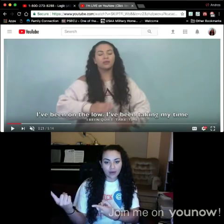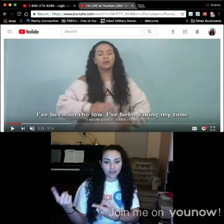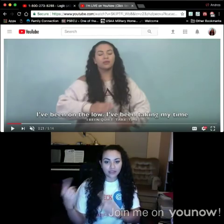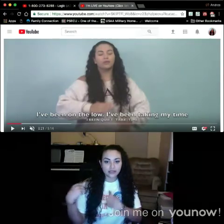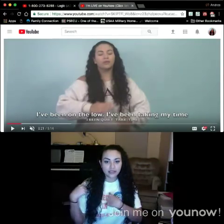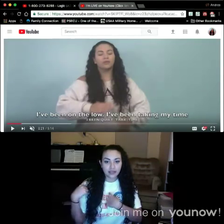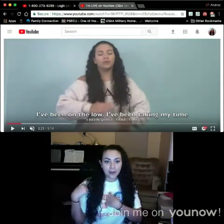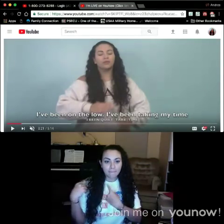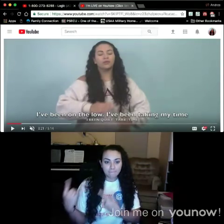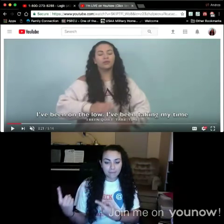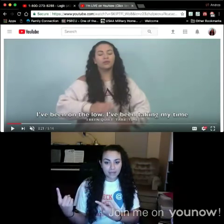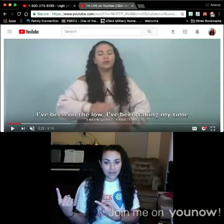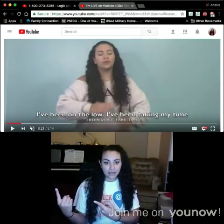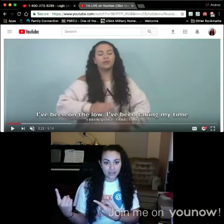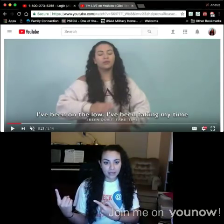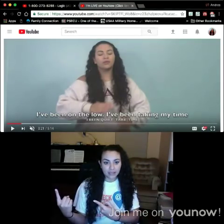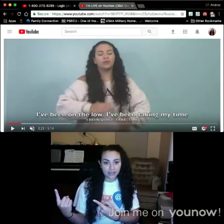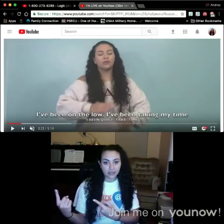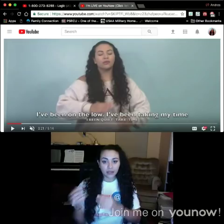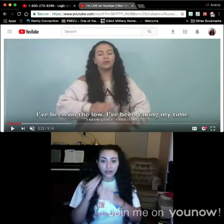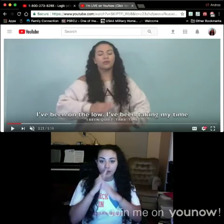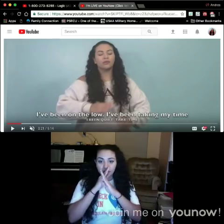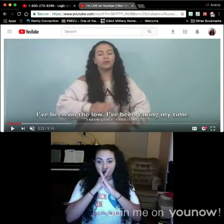go outwards. Bin.